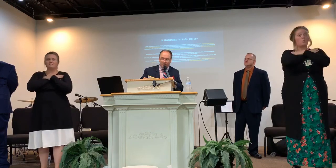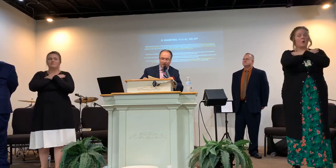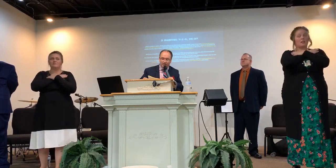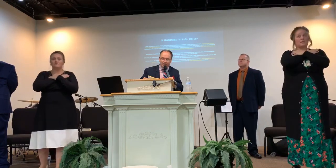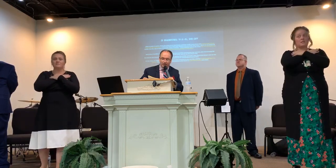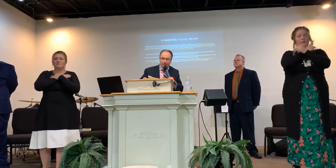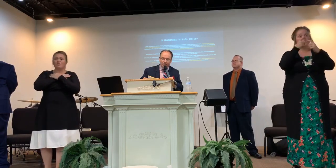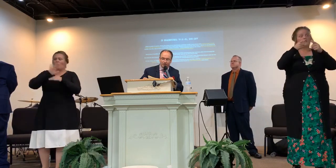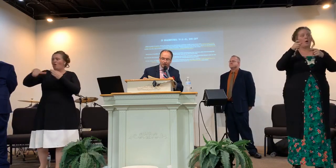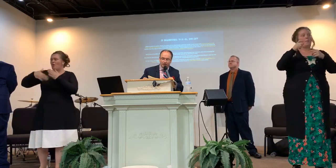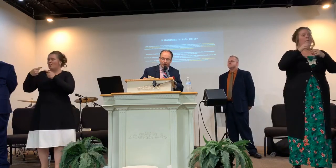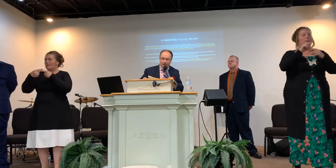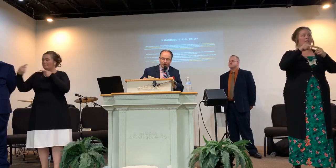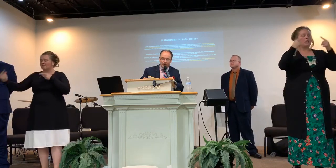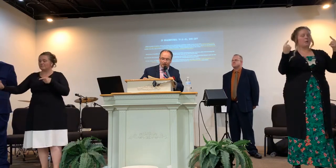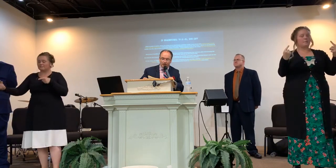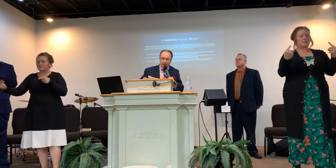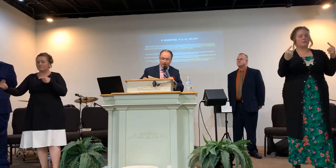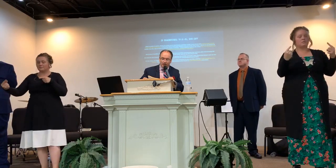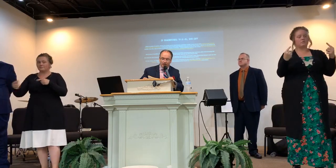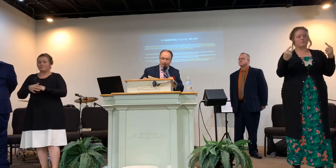his enemies.